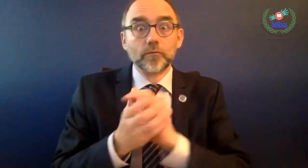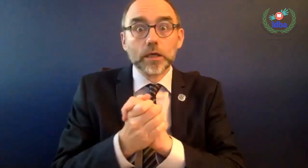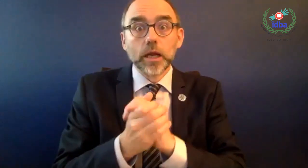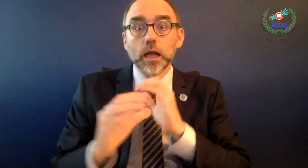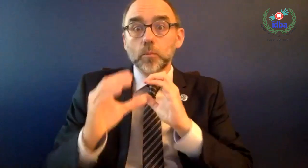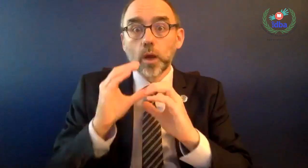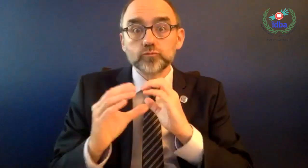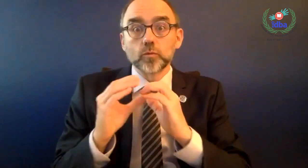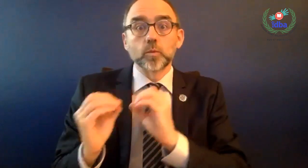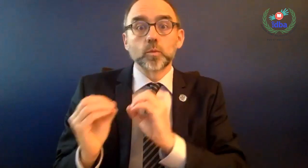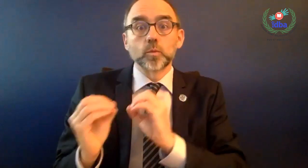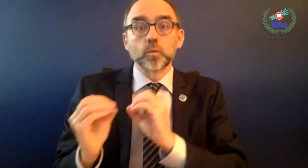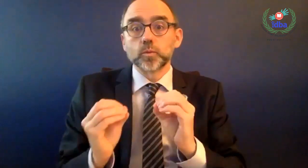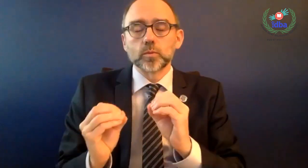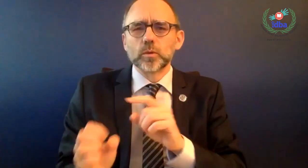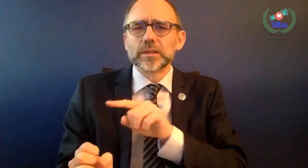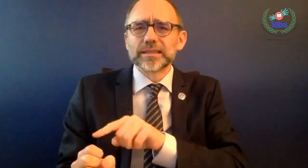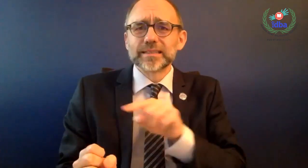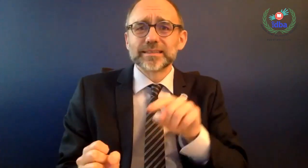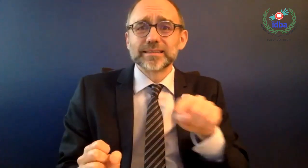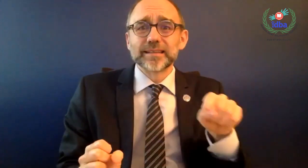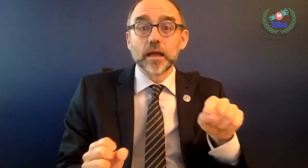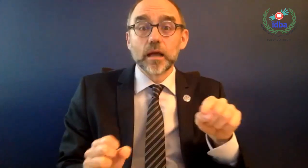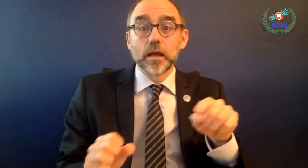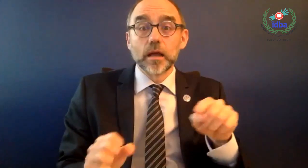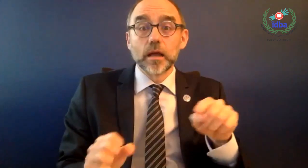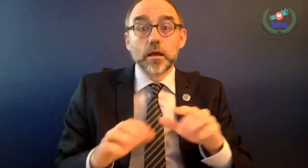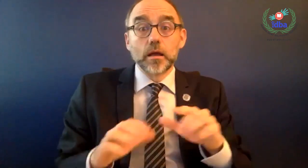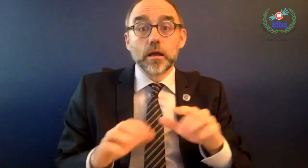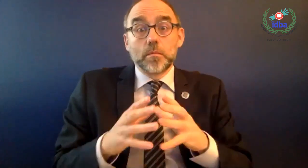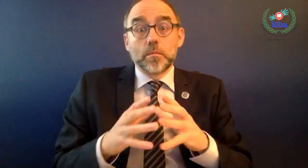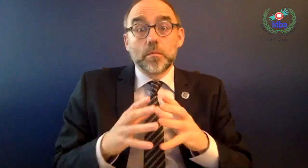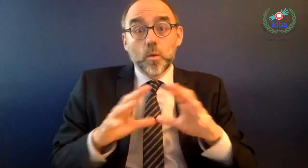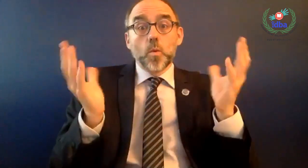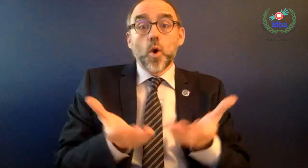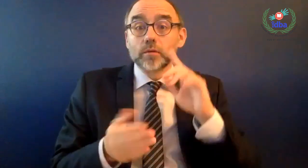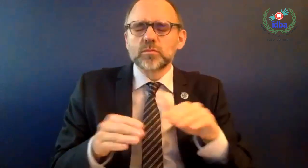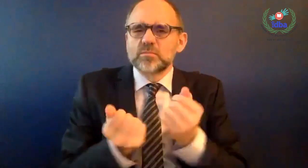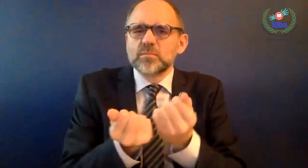So the only deaf child in the class who is not able to communicate with the class peers,